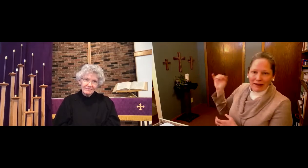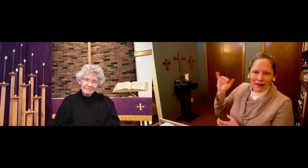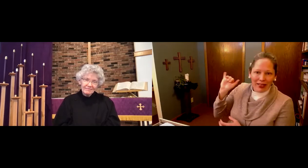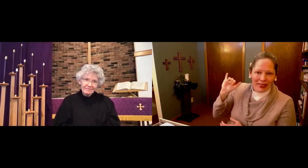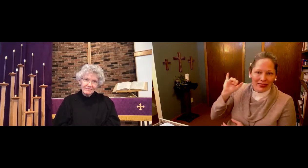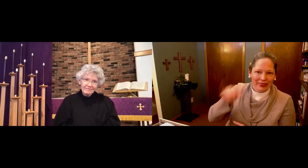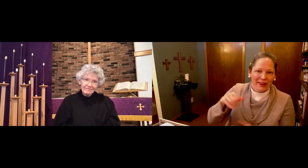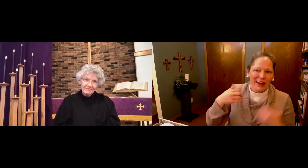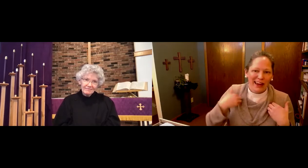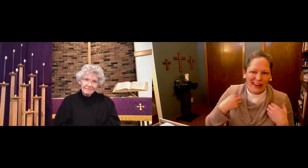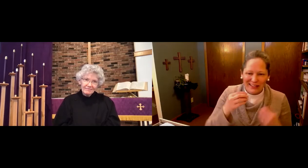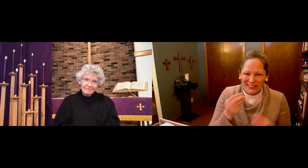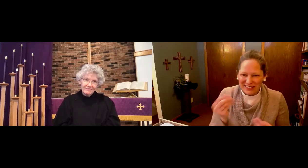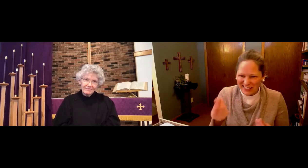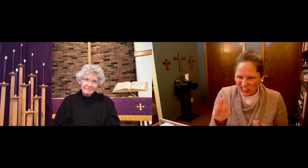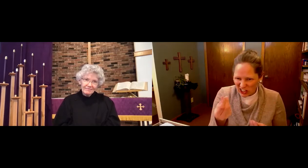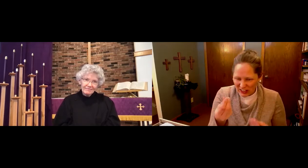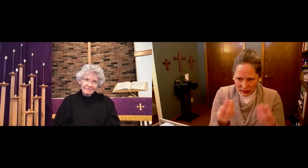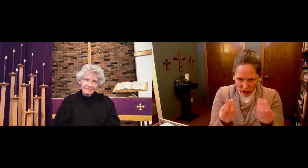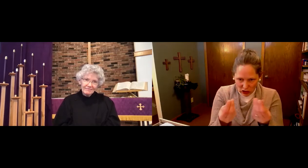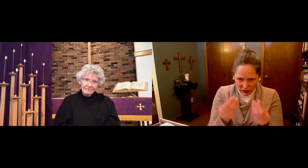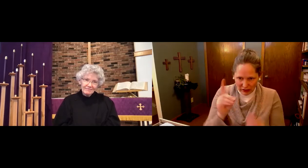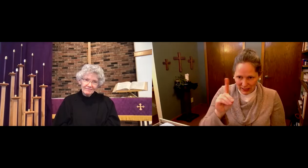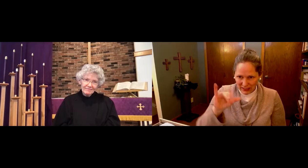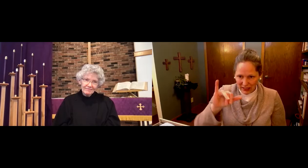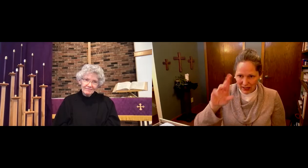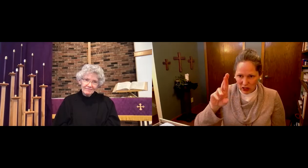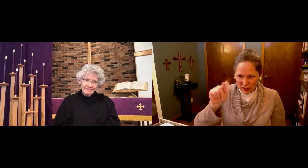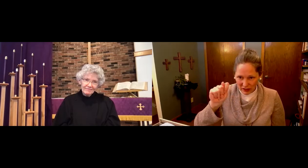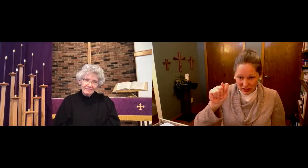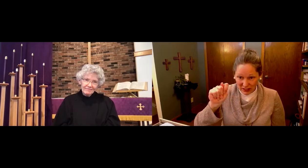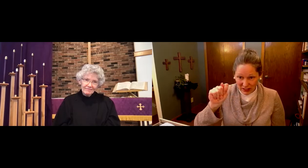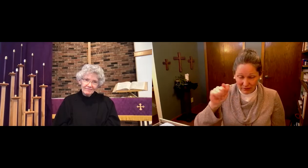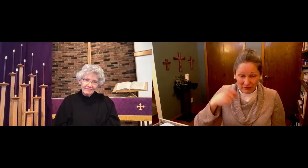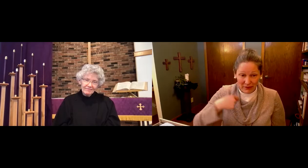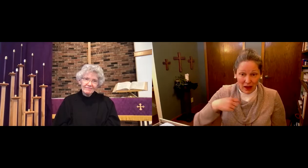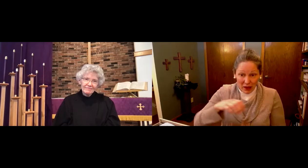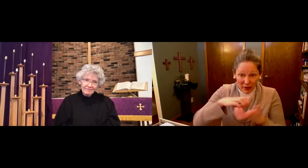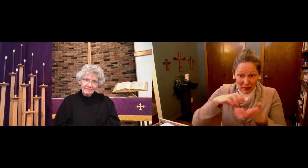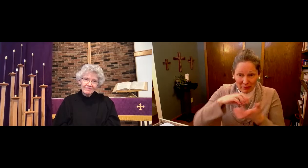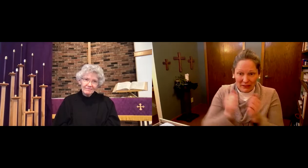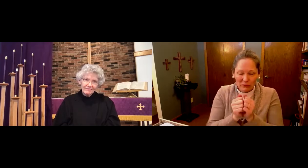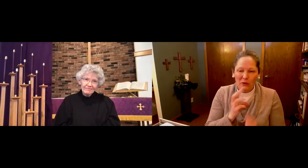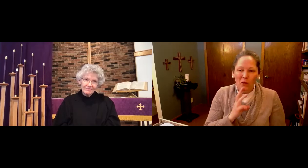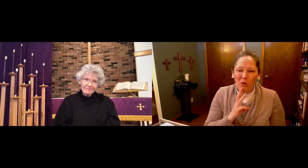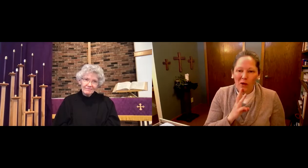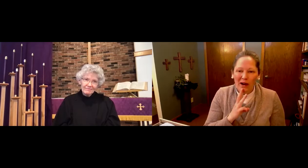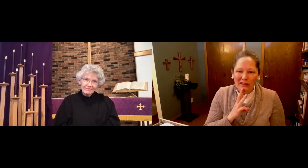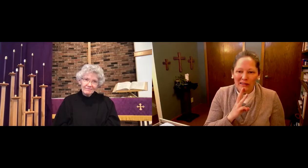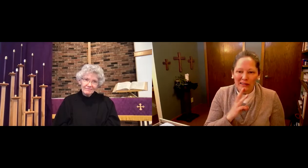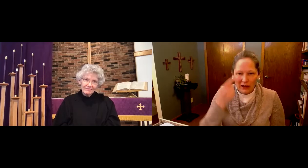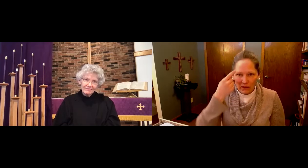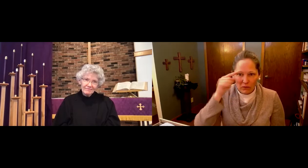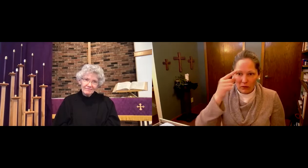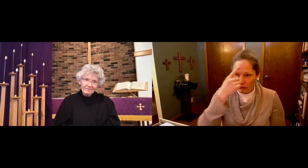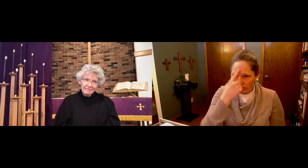If you'll see over by the candle, I have a plant, and I'm going to be using some of the dirt from the plant,